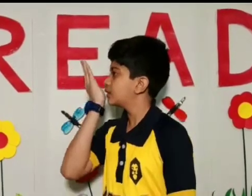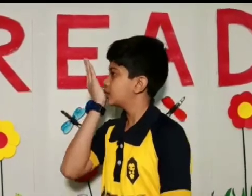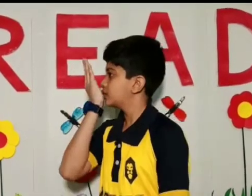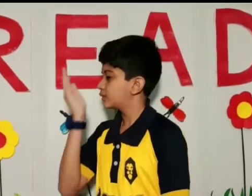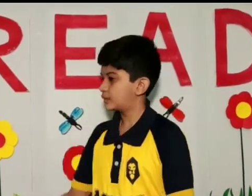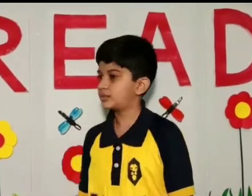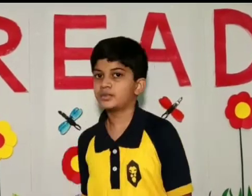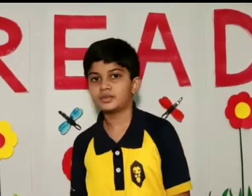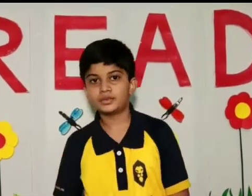water.